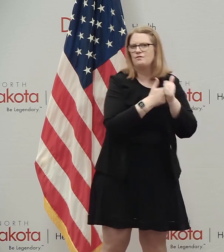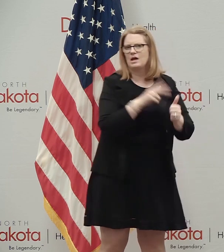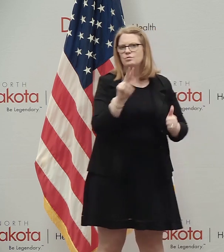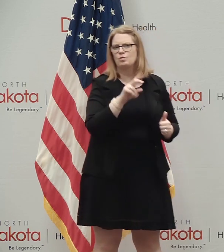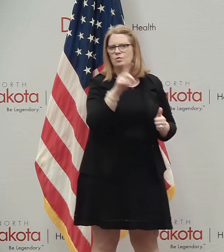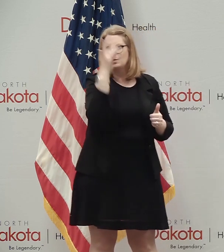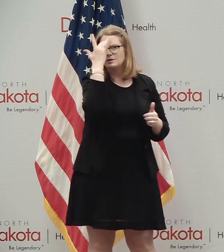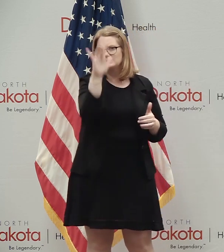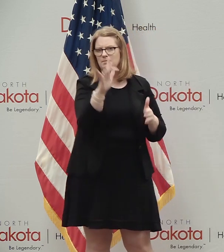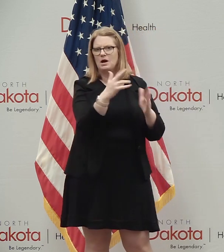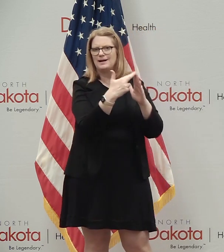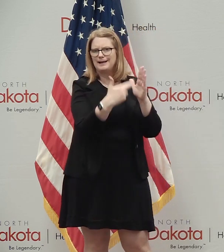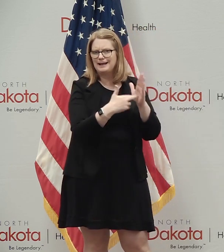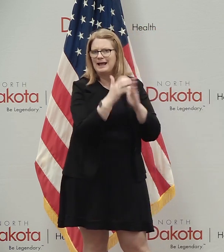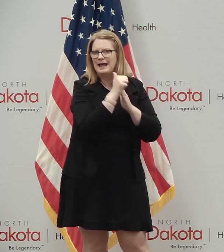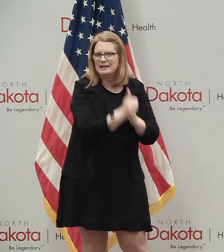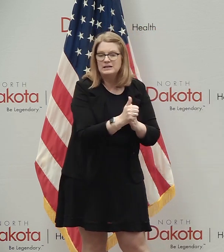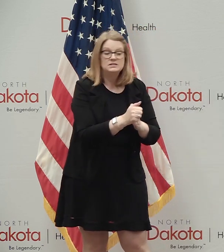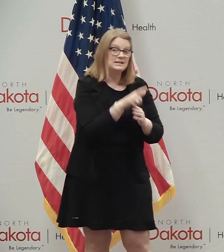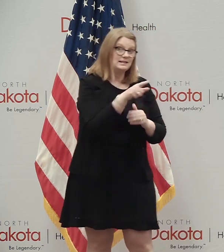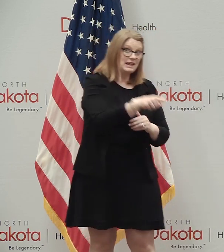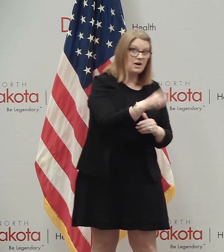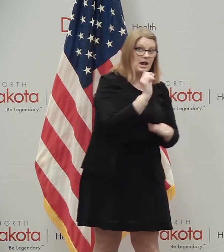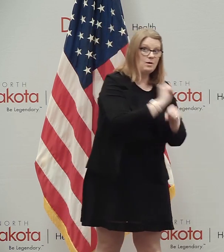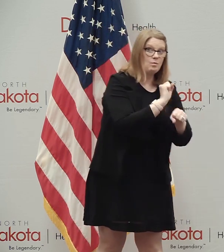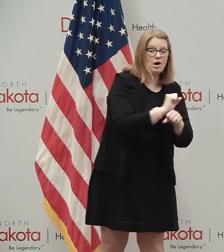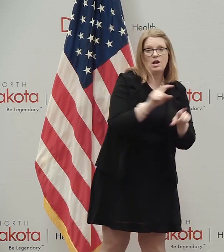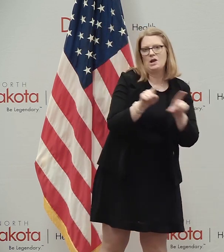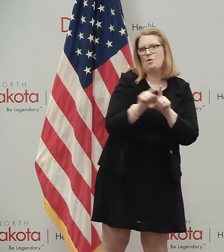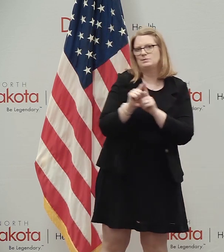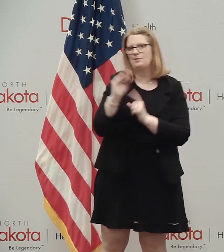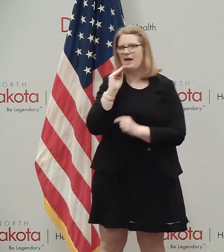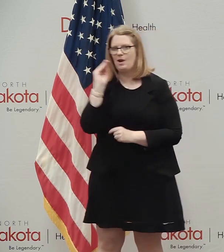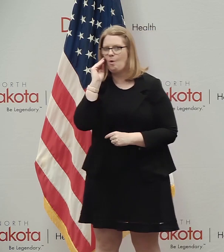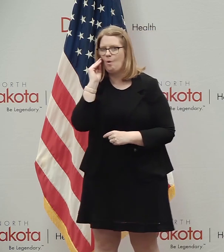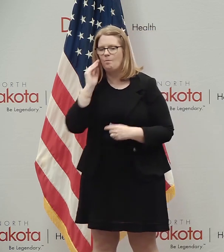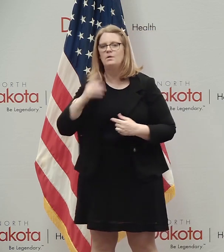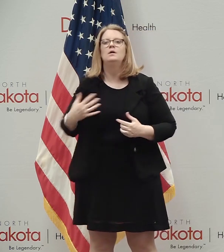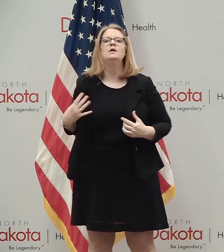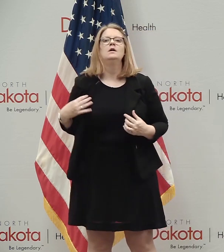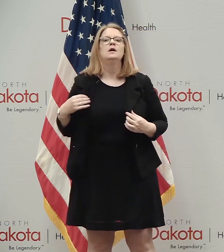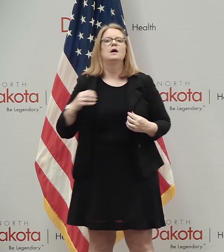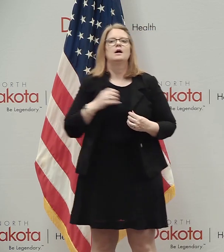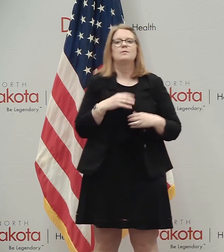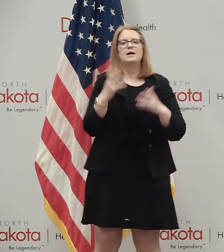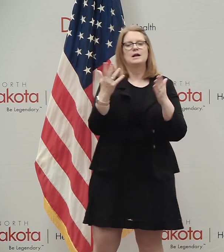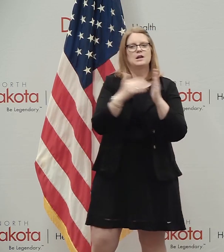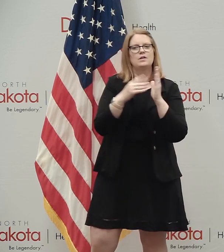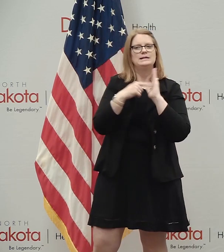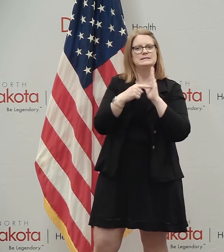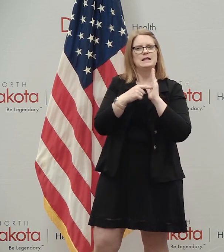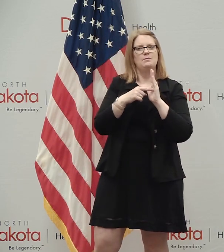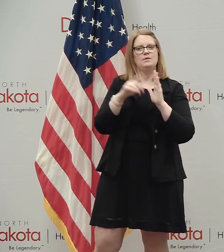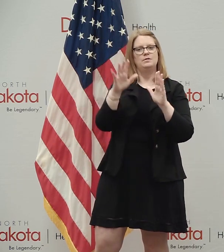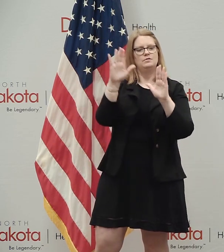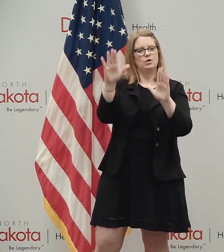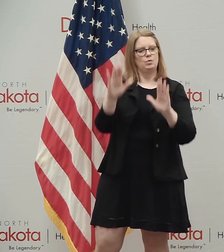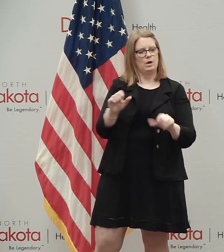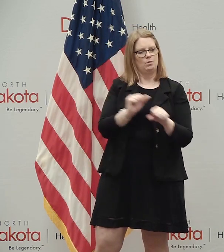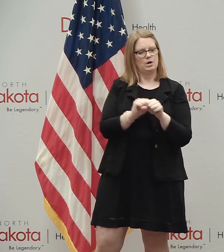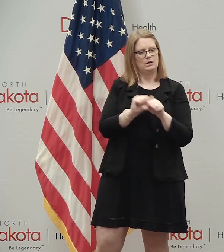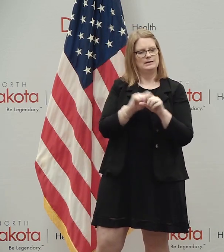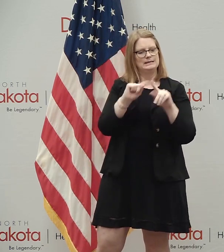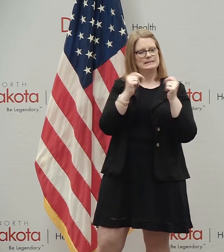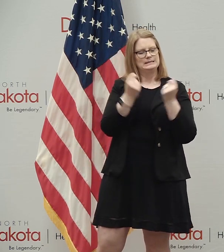Smart guidelines, both while they're at work and when they're away from work. Another example of great work being done by team members of